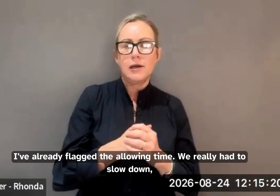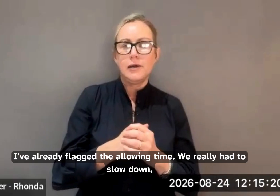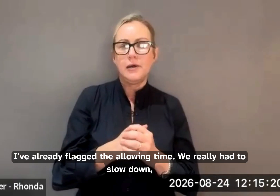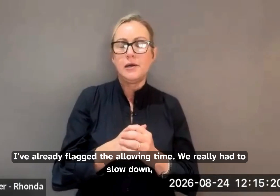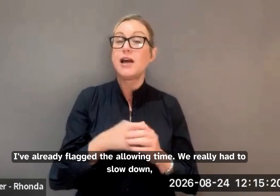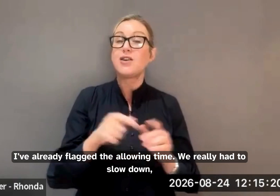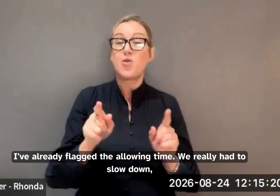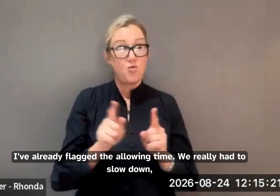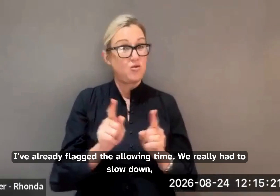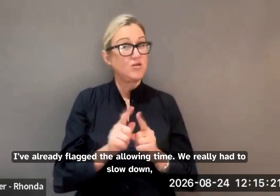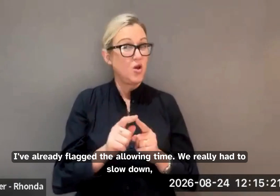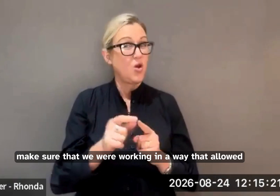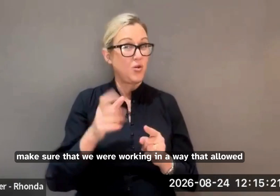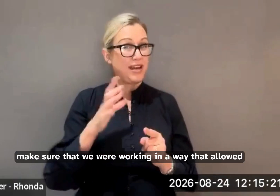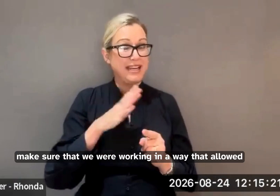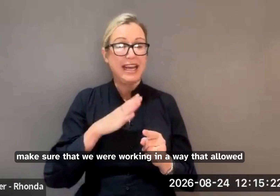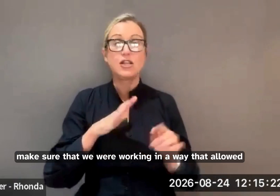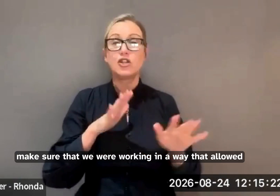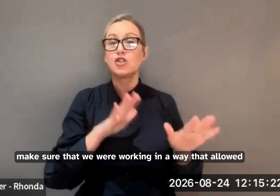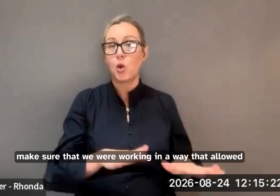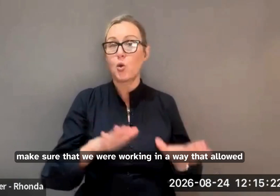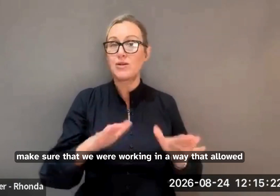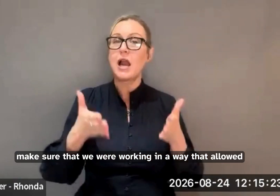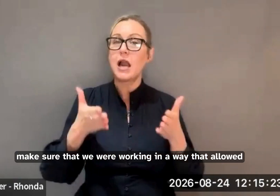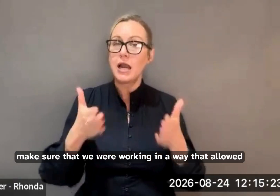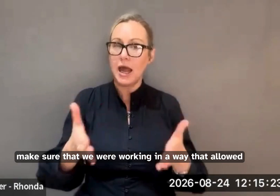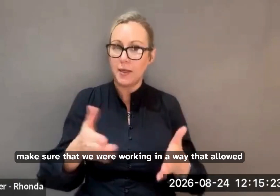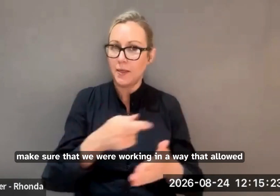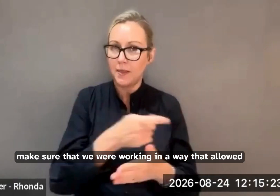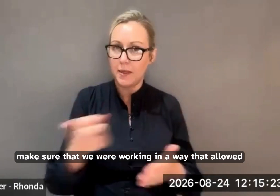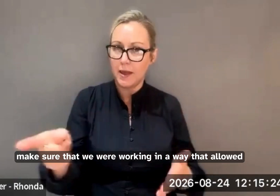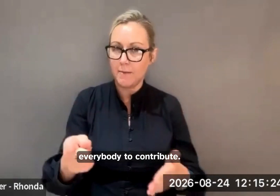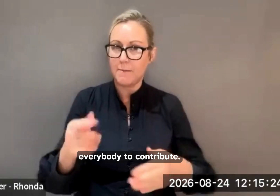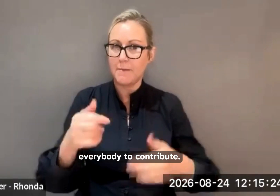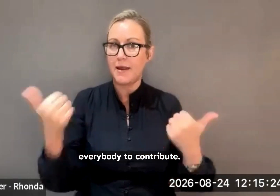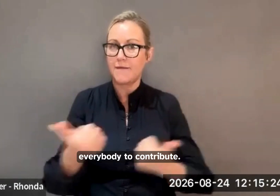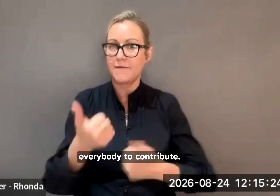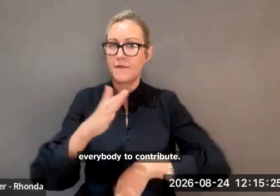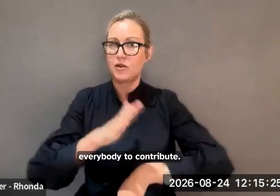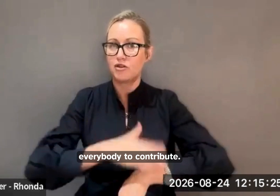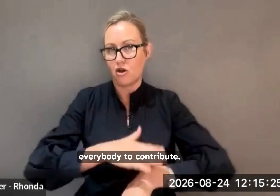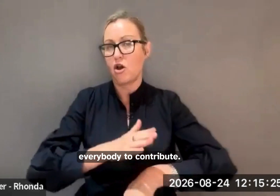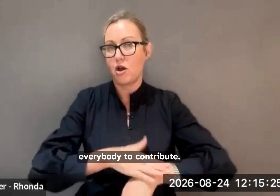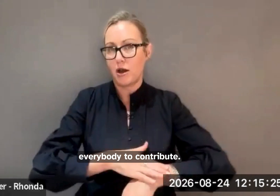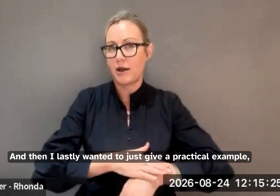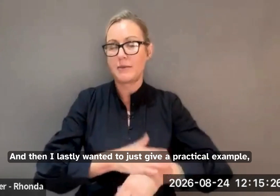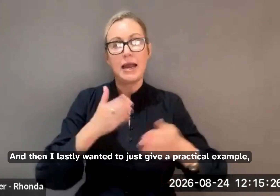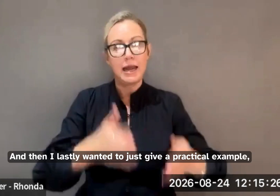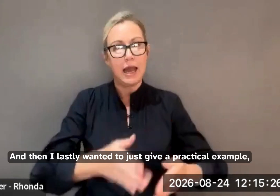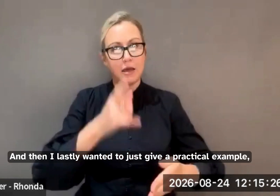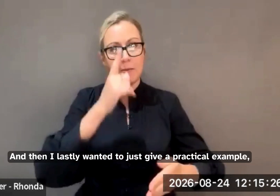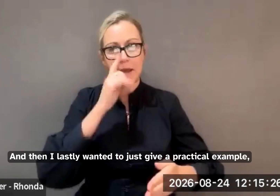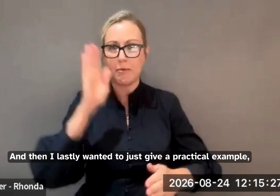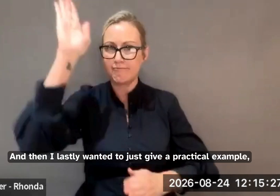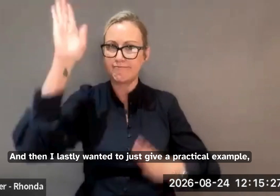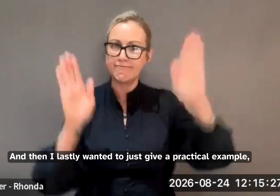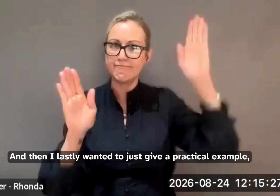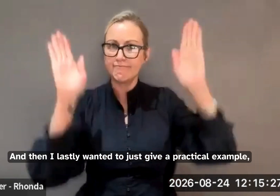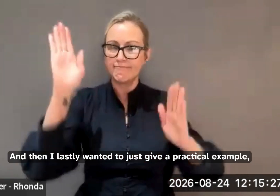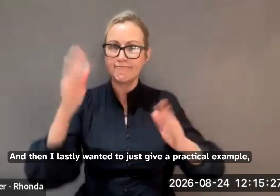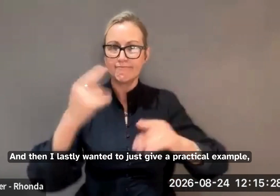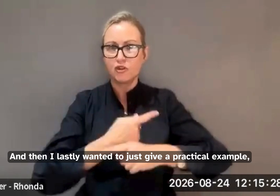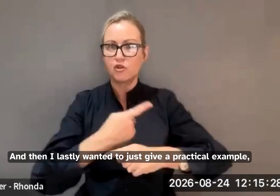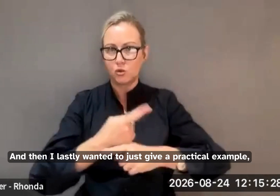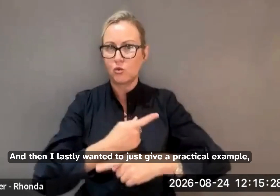really had to slow down, make sure that we were working in a way that allowed everybody to contribute. And then I